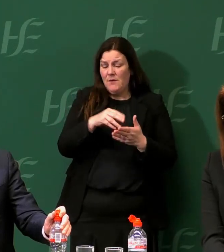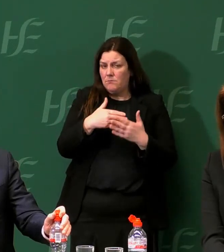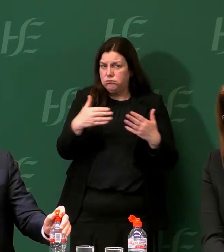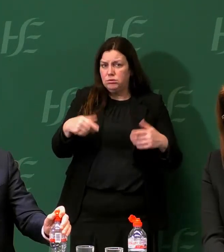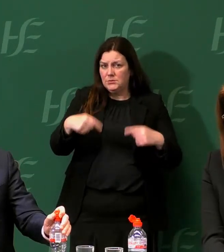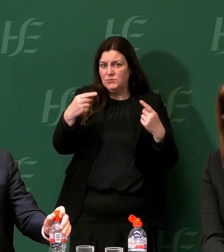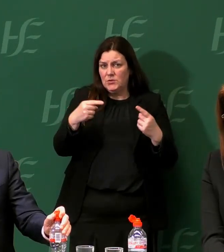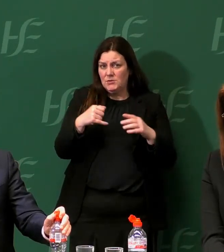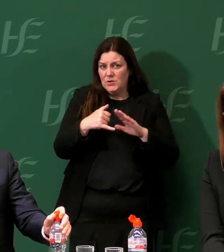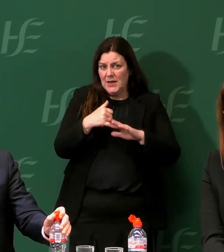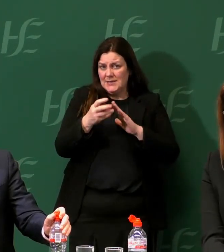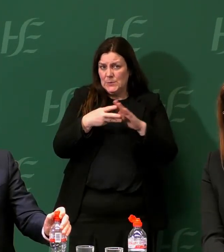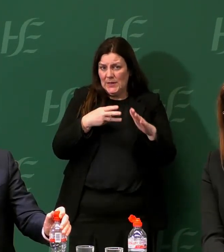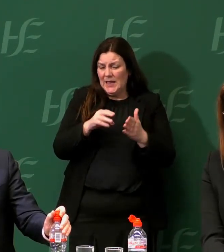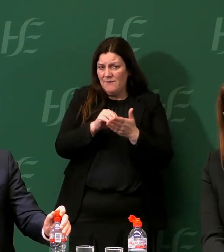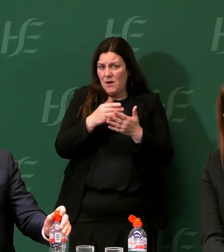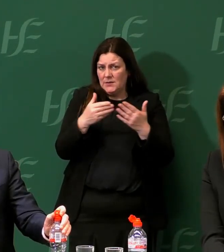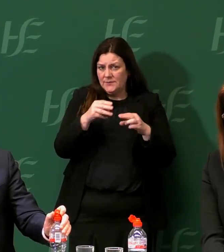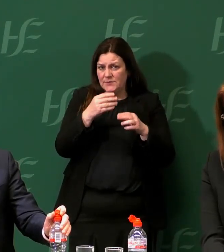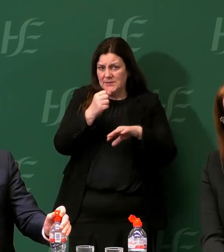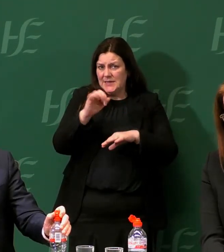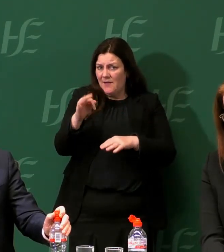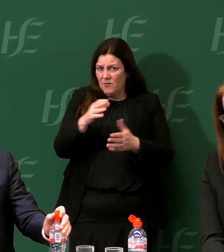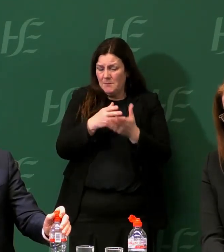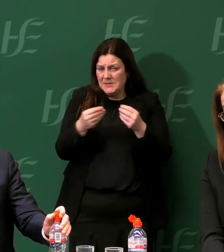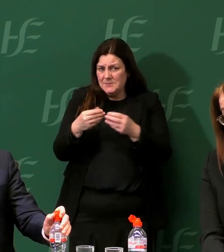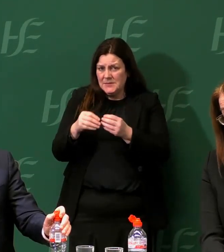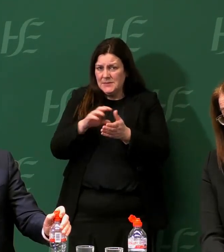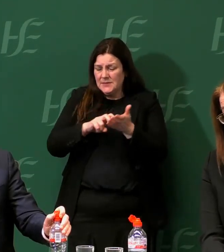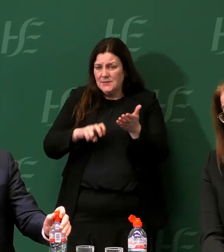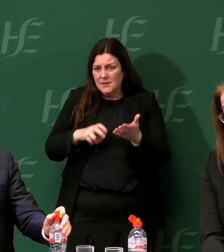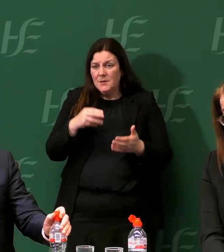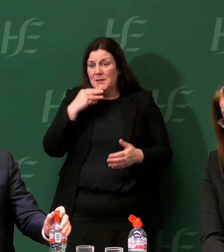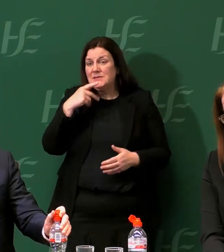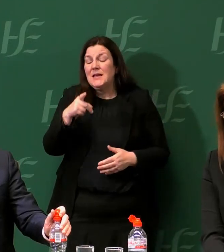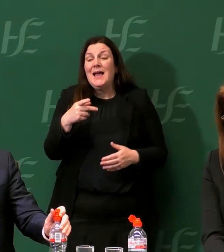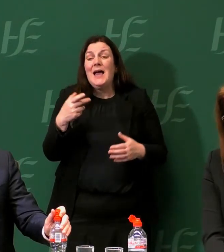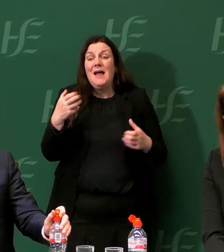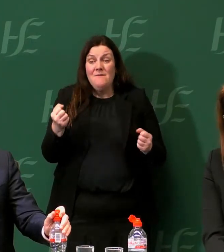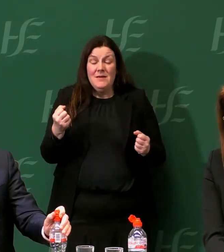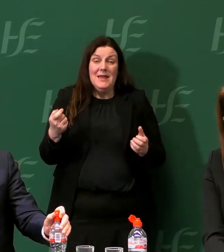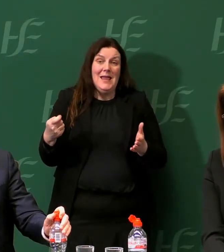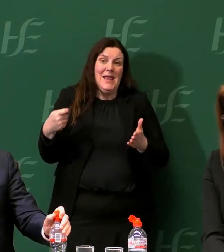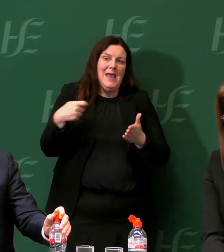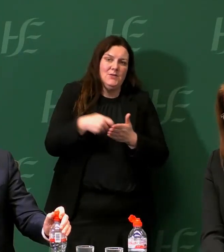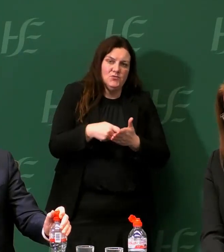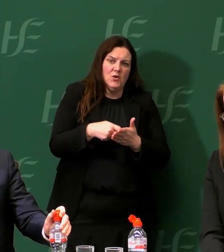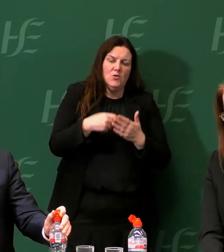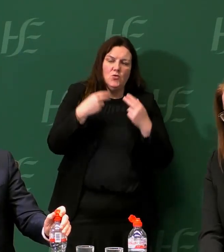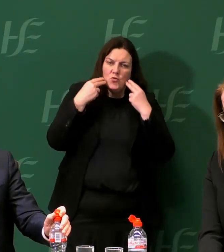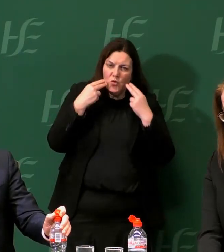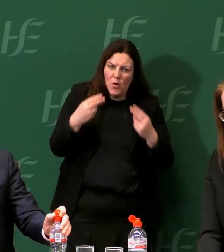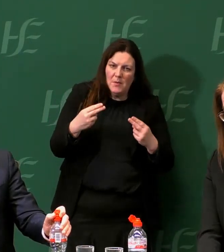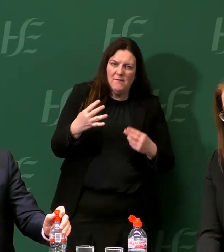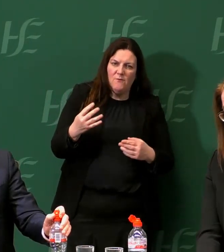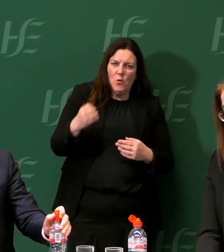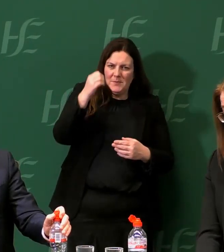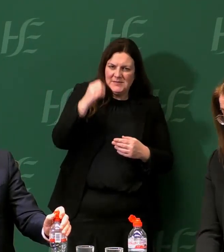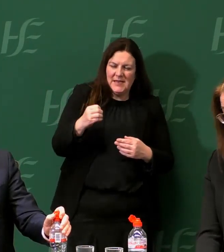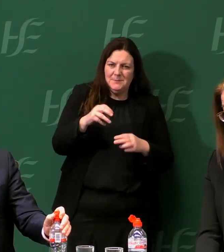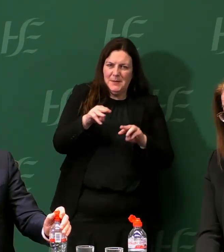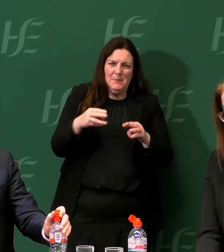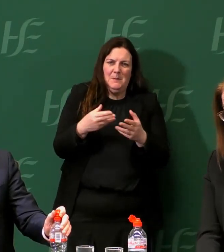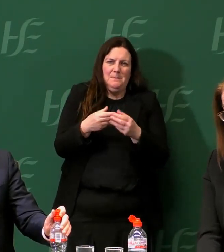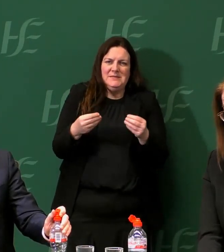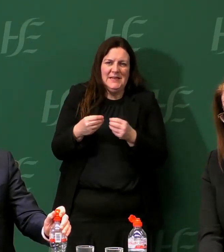challenges last week in terms of staff absence. So it is very much a real pressure. And bear in mind that is on top of our normal 4% absence rate. So